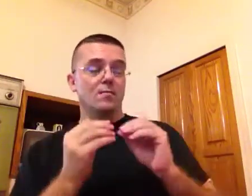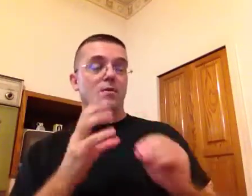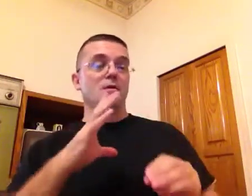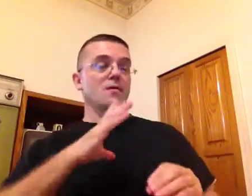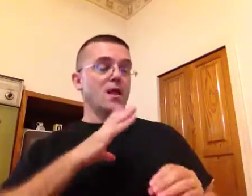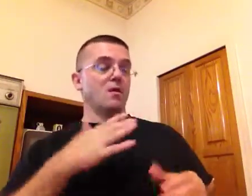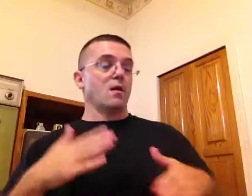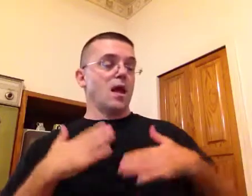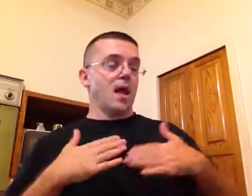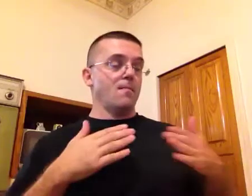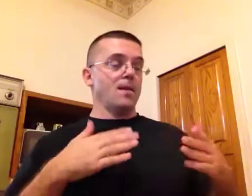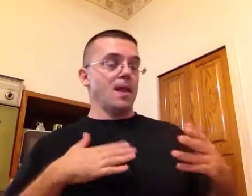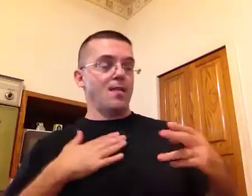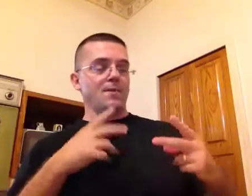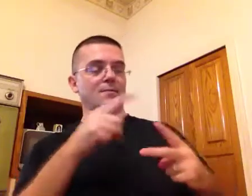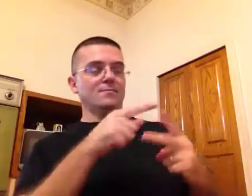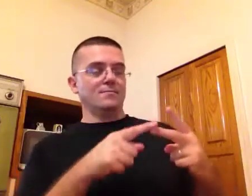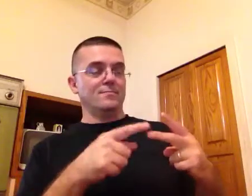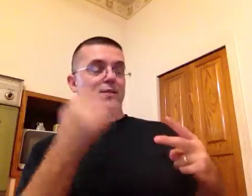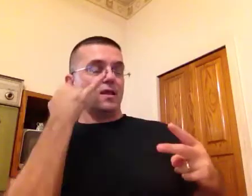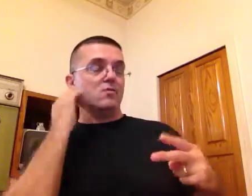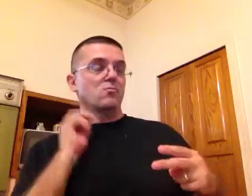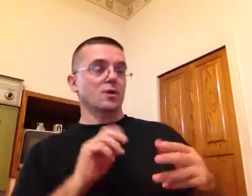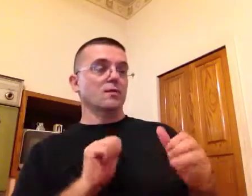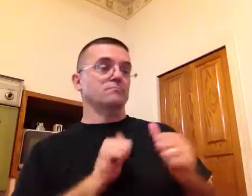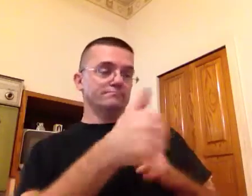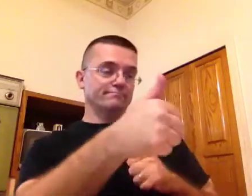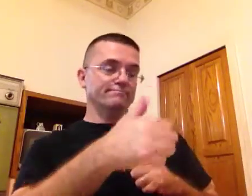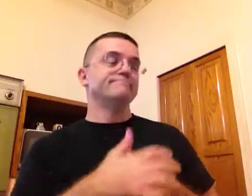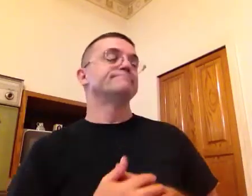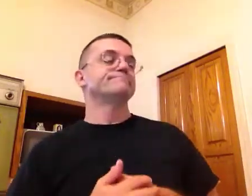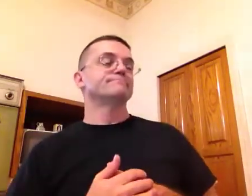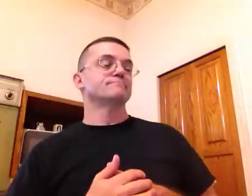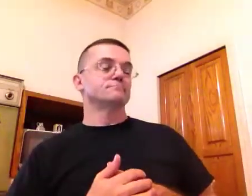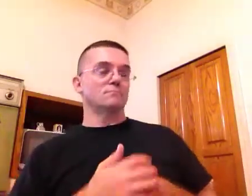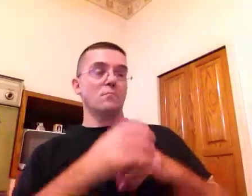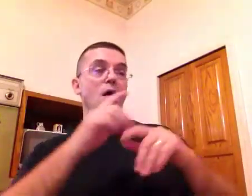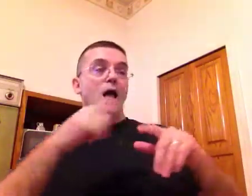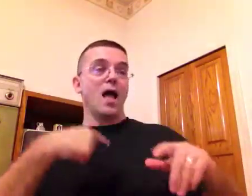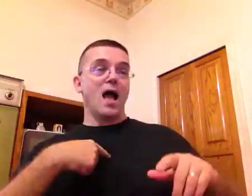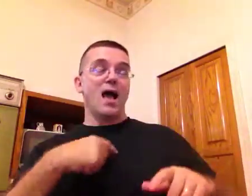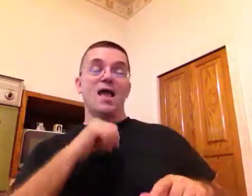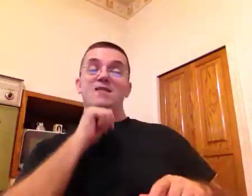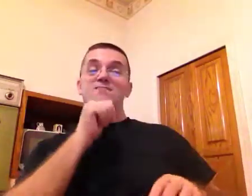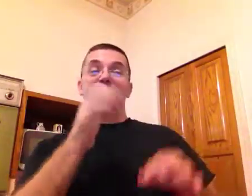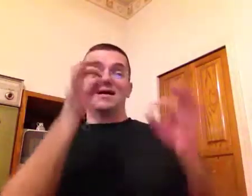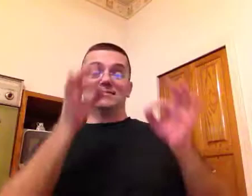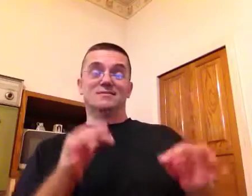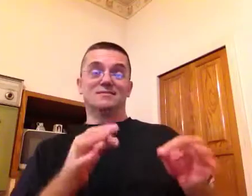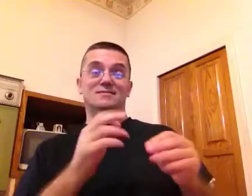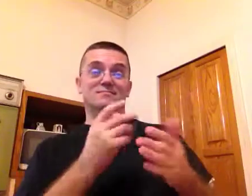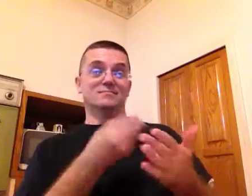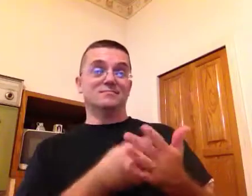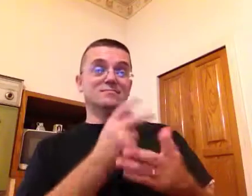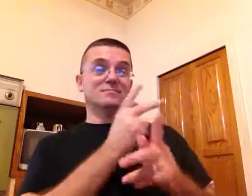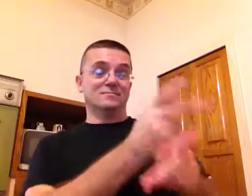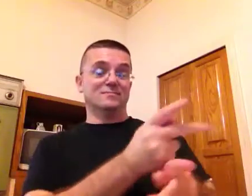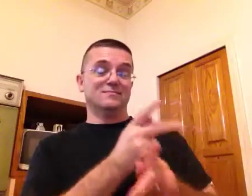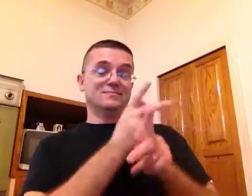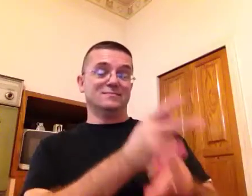happy deal, then you're okay to go forward with this. I have not chosen to be a lender. I would rather be a